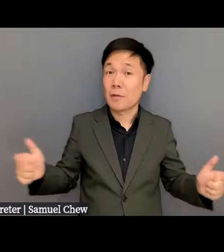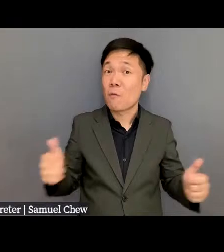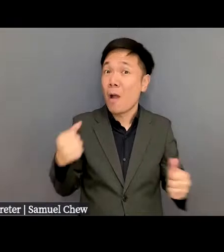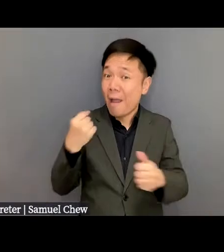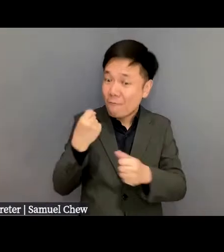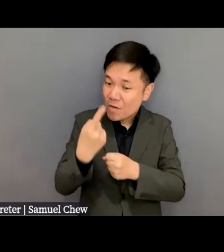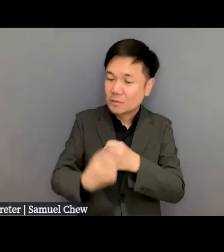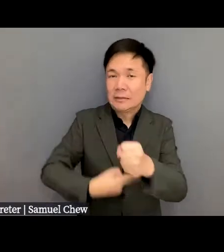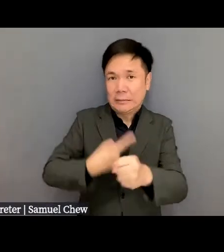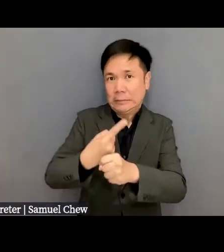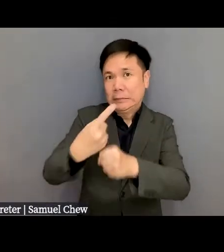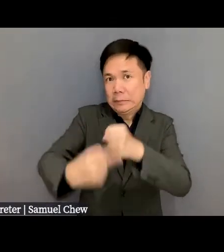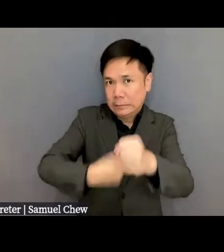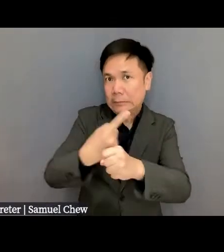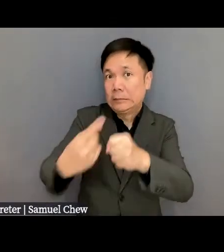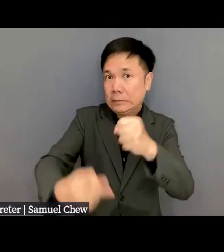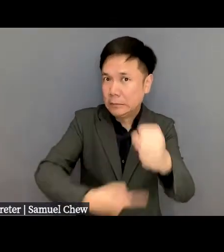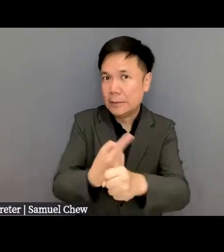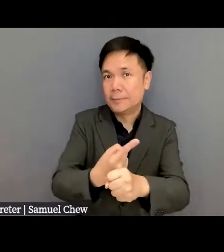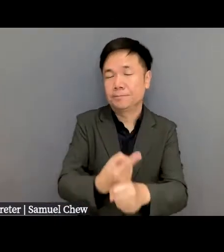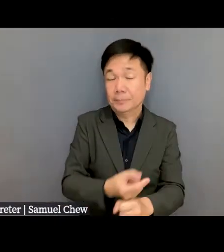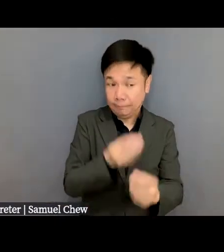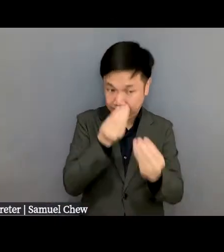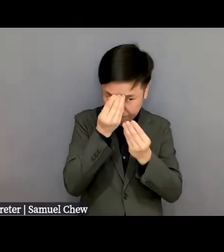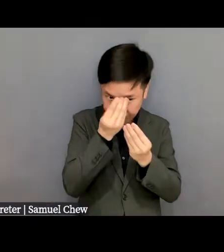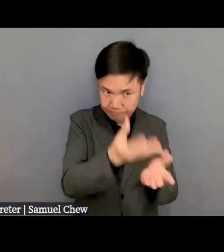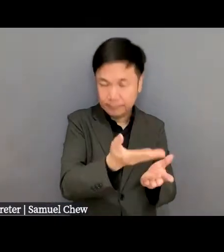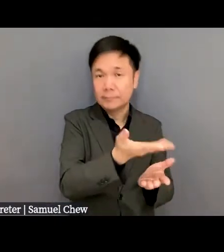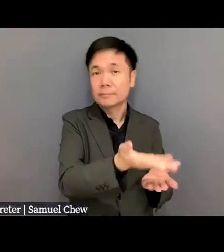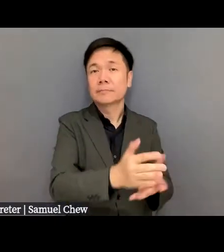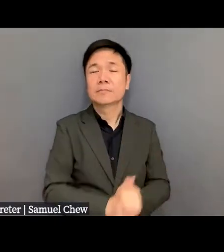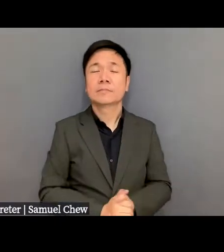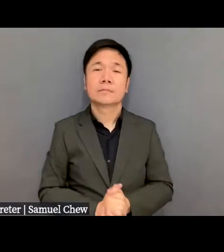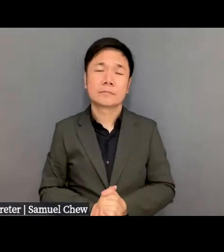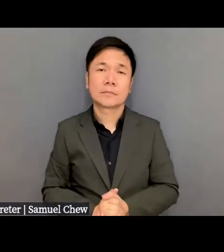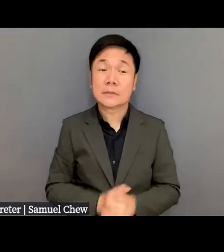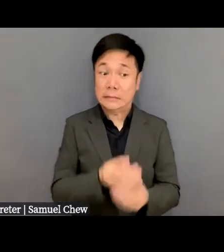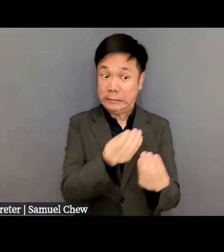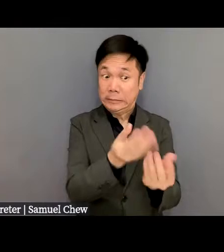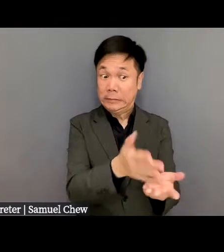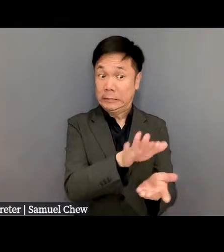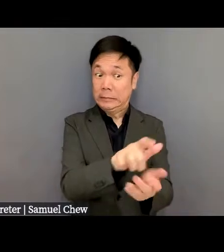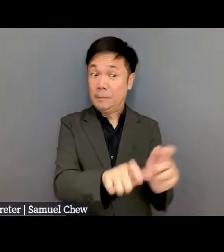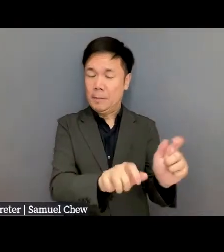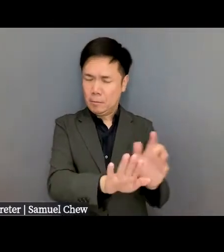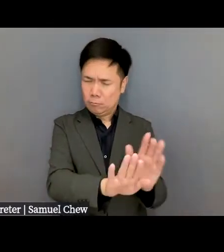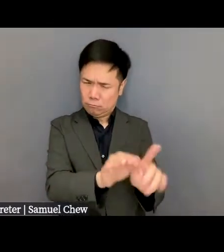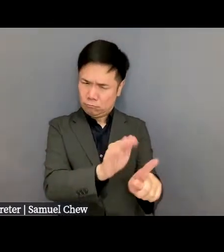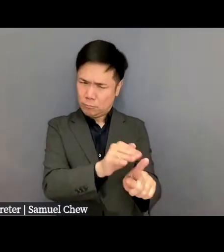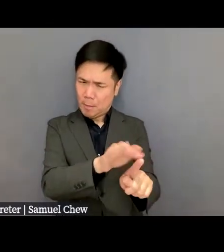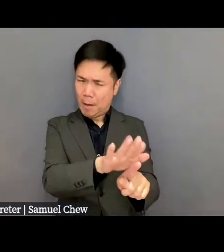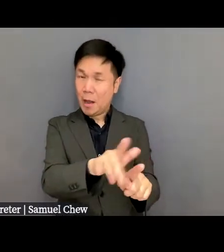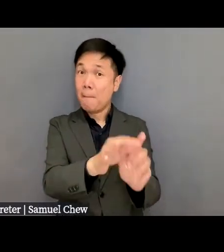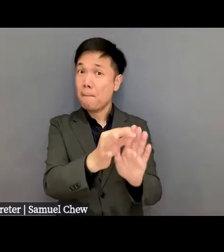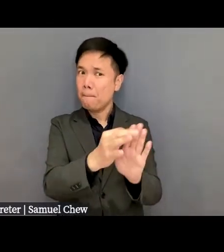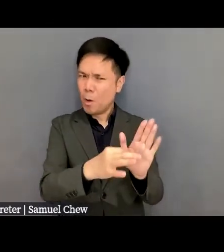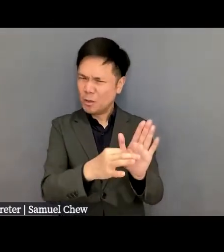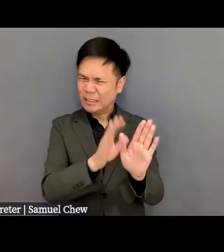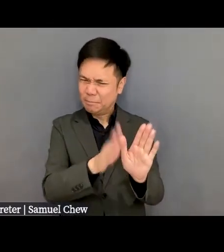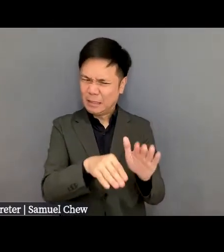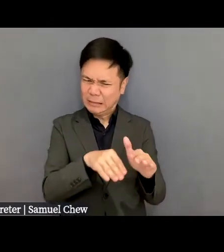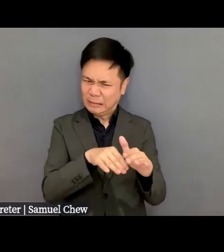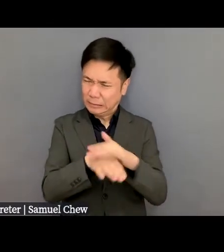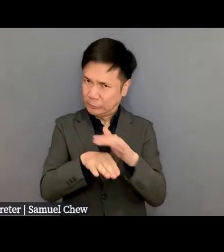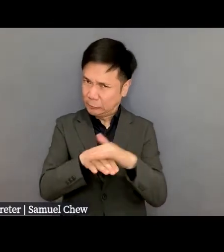Also, as I mentioned before, we wanted to make sure that the policy had equal access to